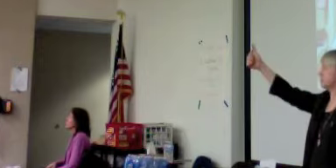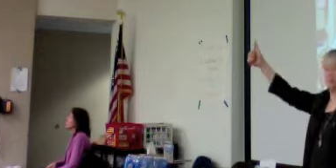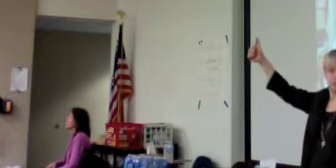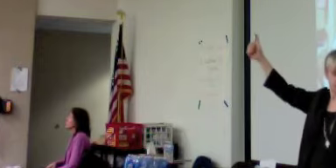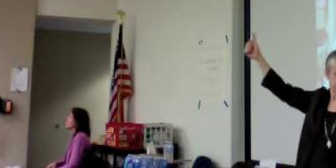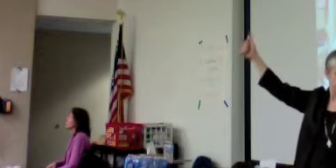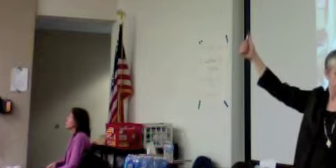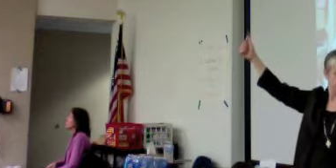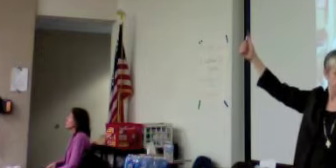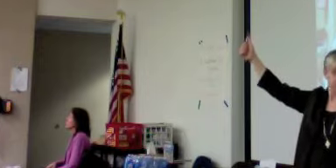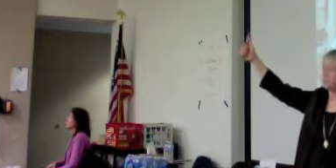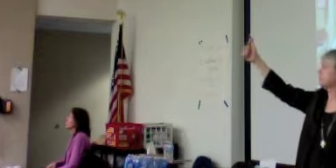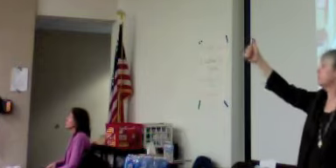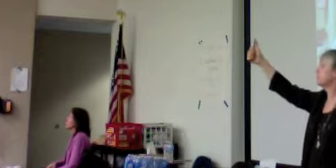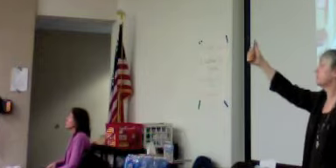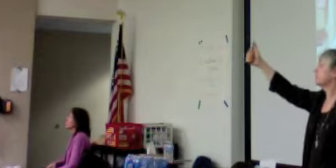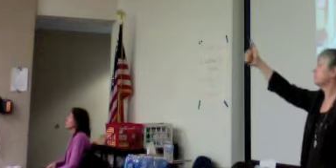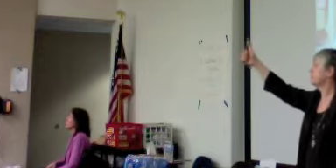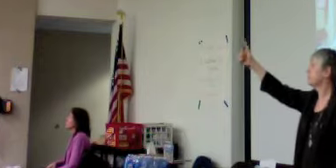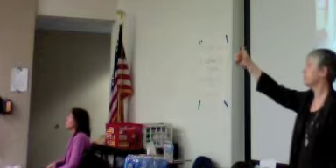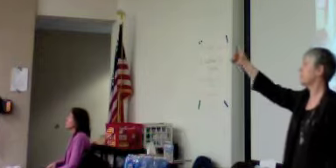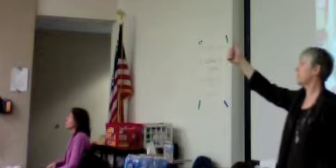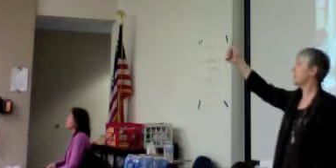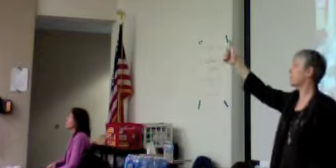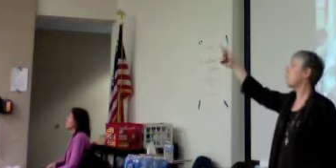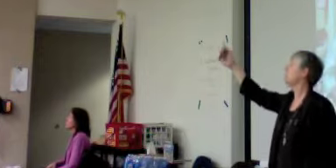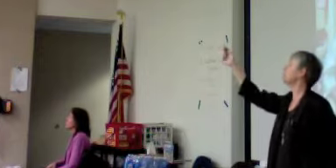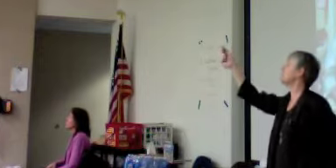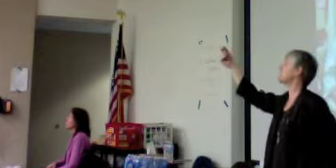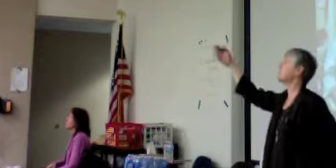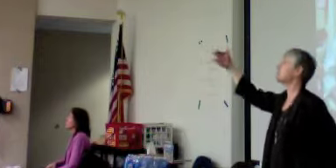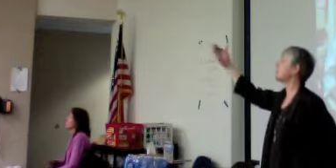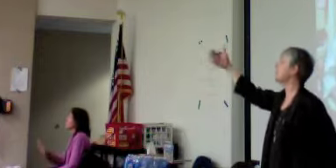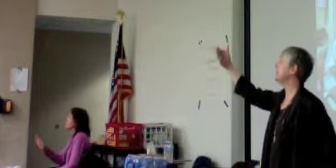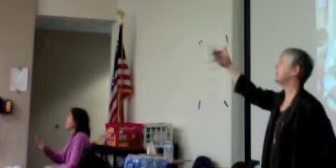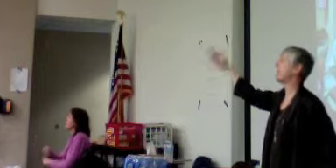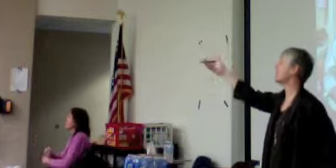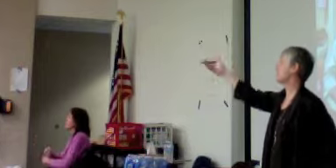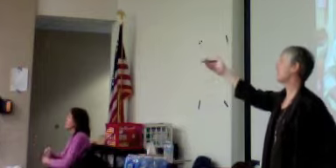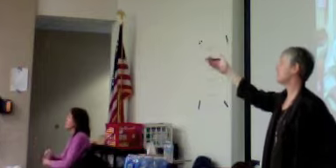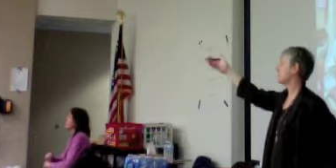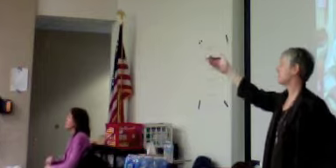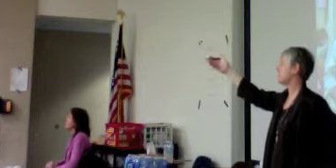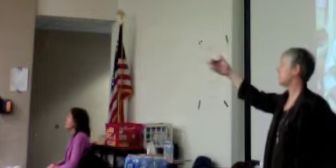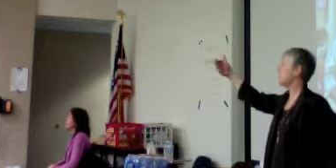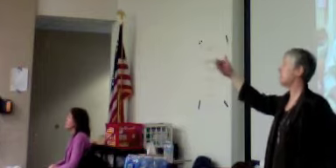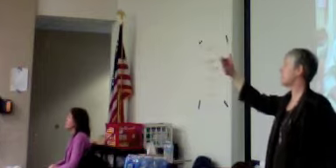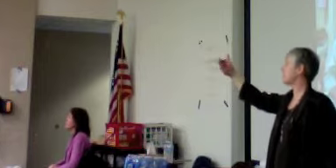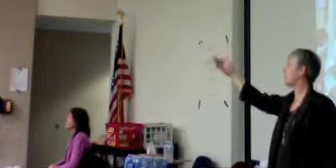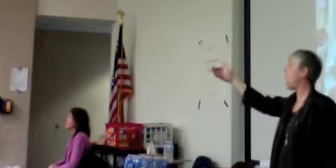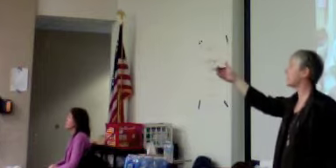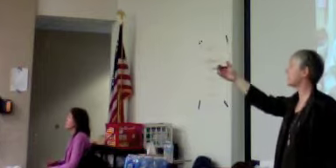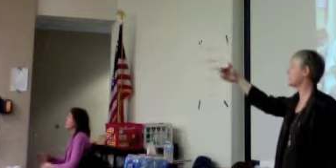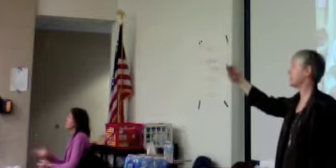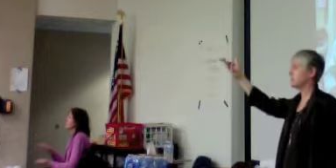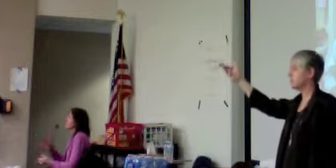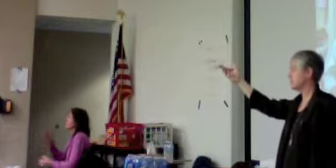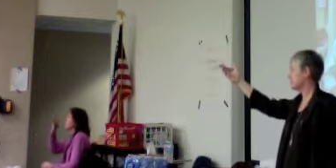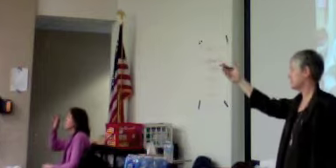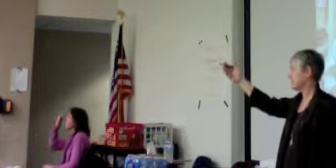Yeah, didn't say that. No connection. Which means that you just didn't get something. Maybe because they